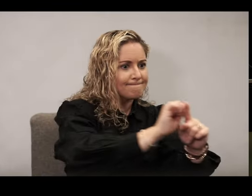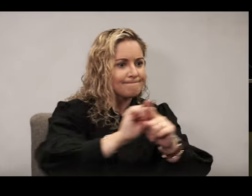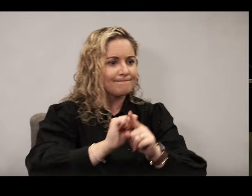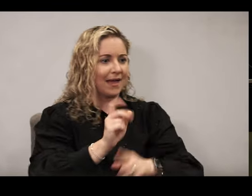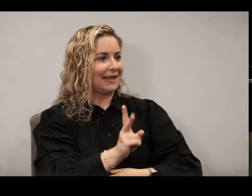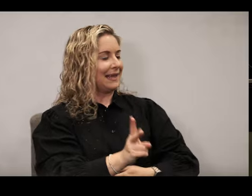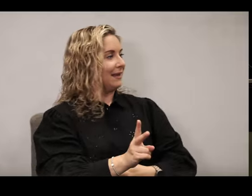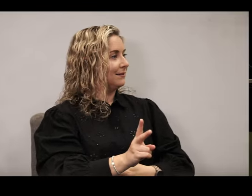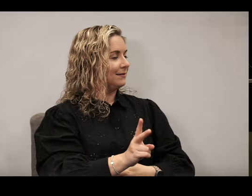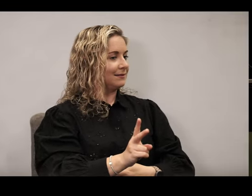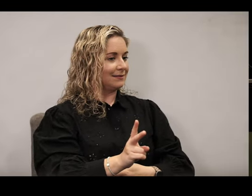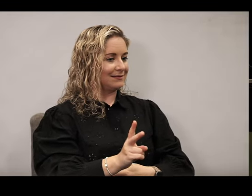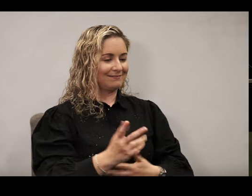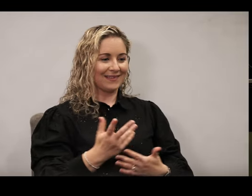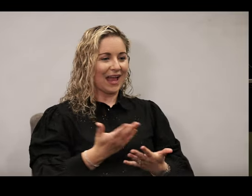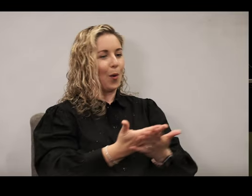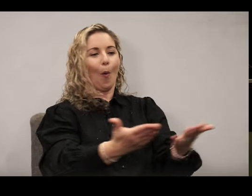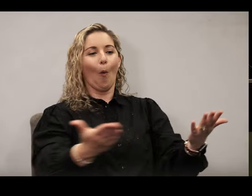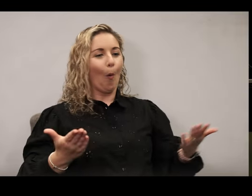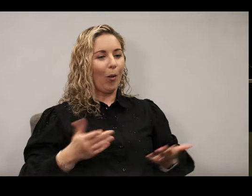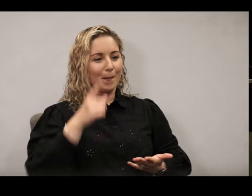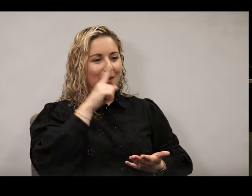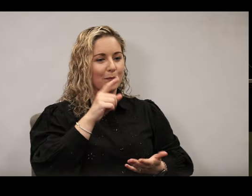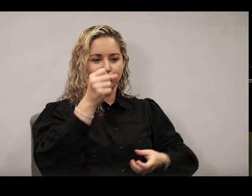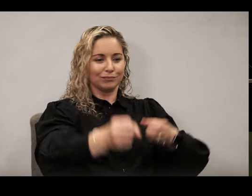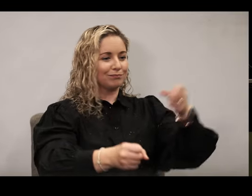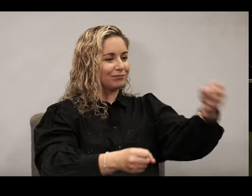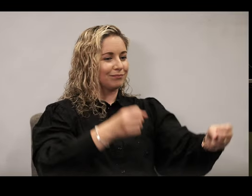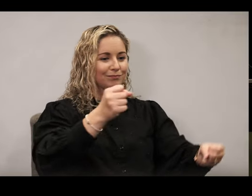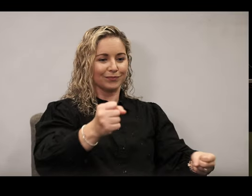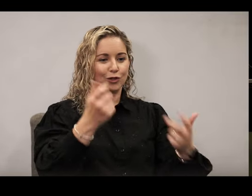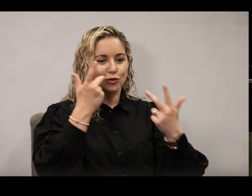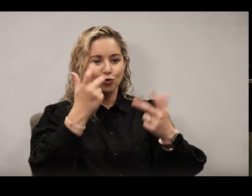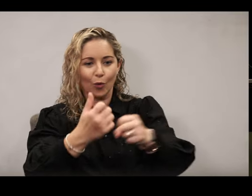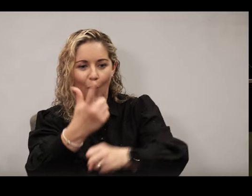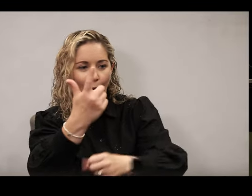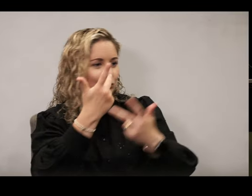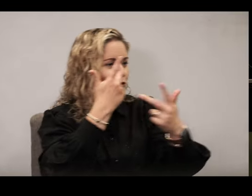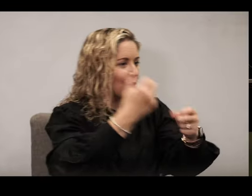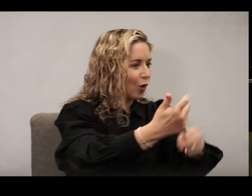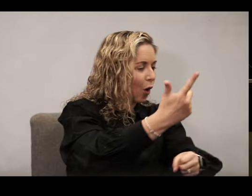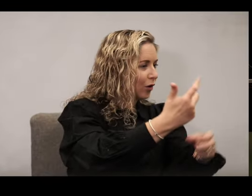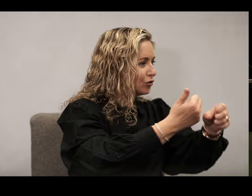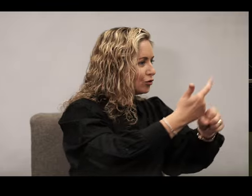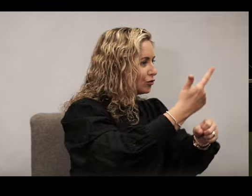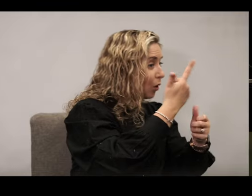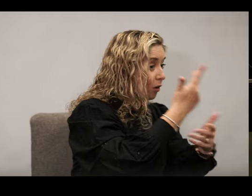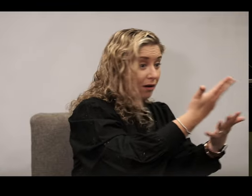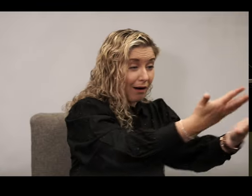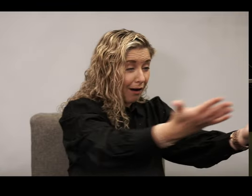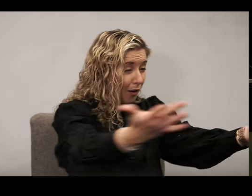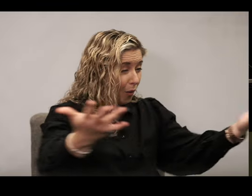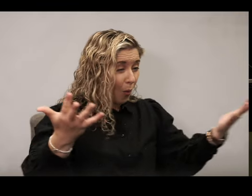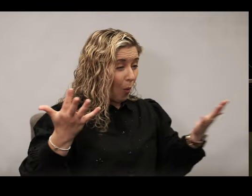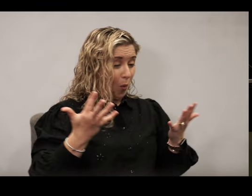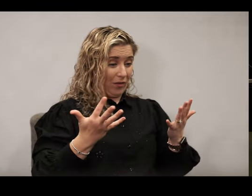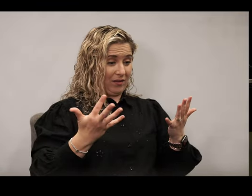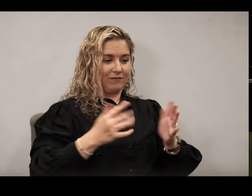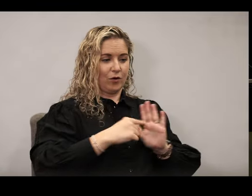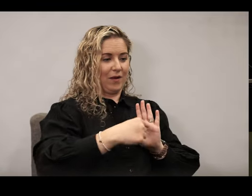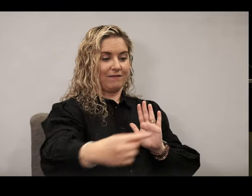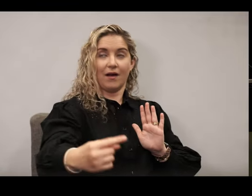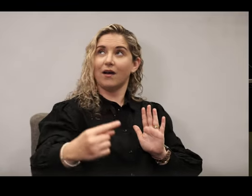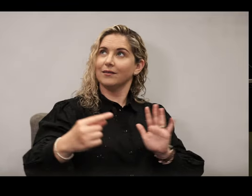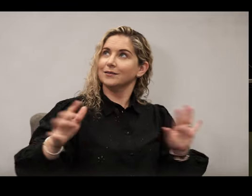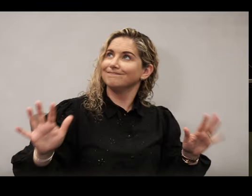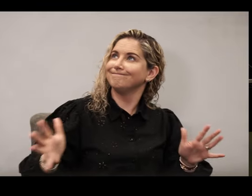little perfect images of God living forever in a perfect creation, shining forth the glory of the Lord's loving